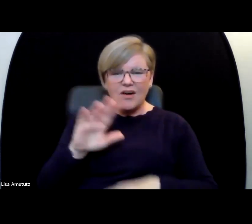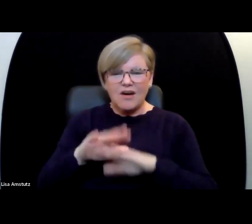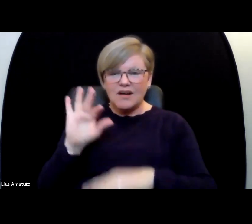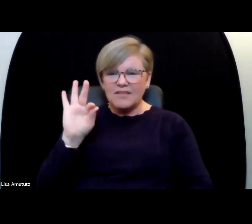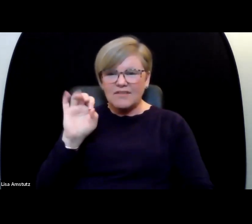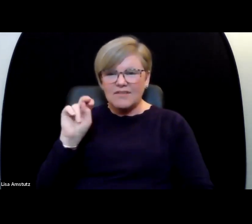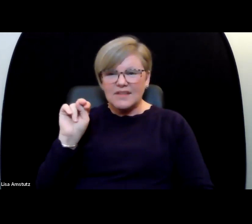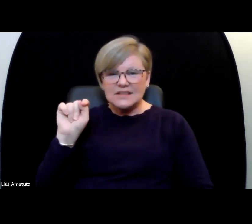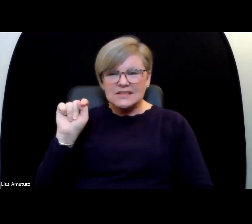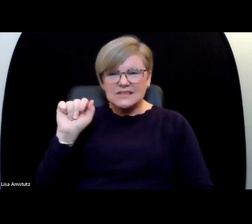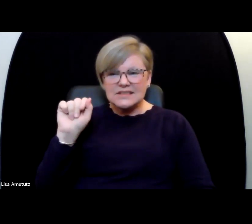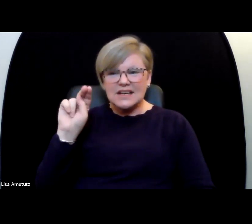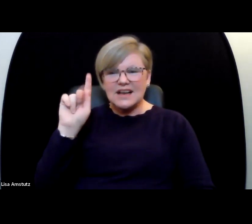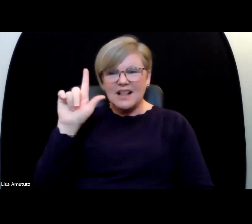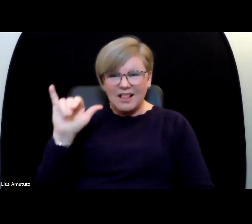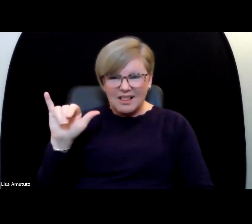they didn't even know they were taking fentanyl.